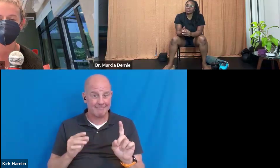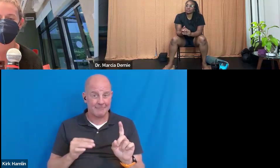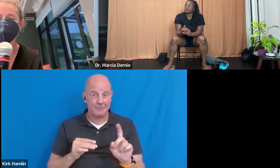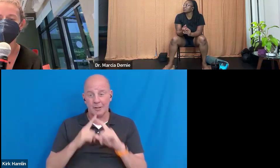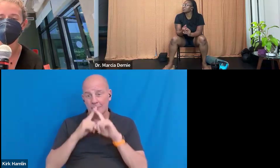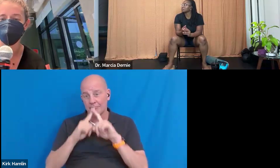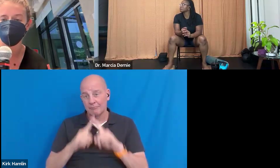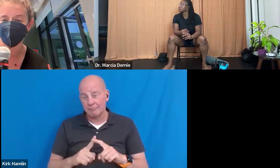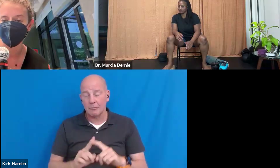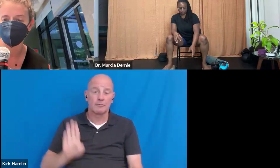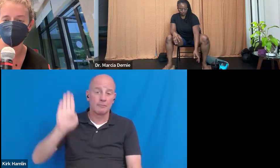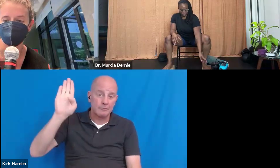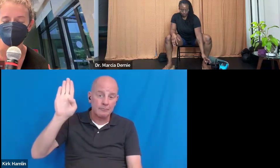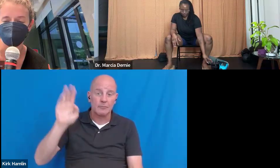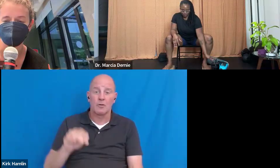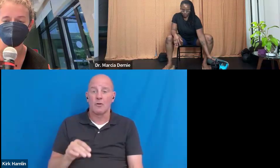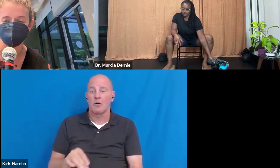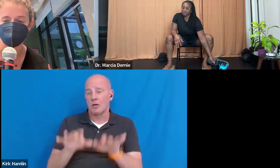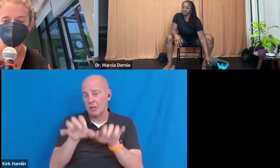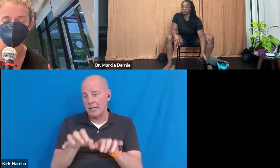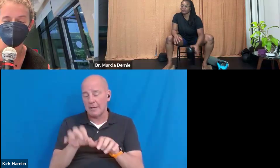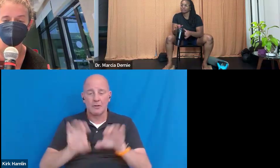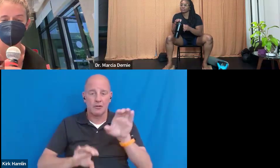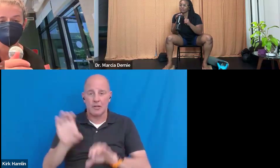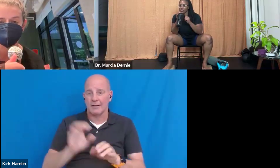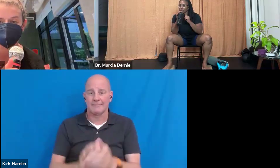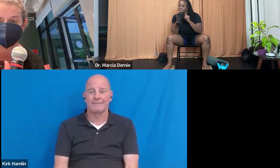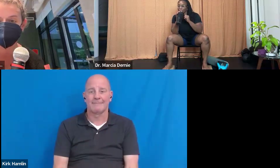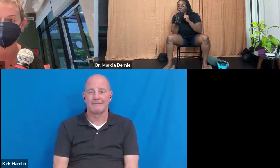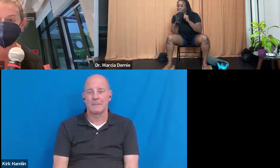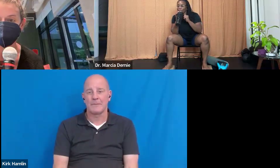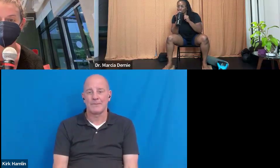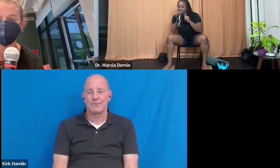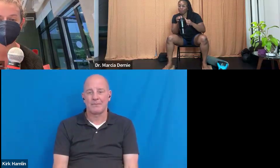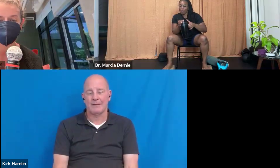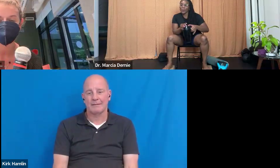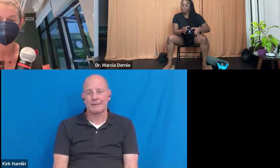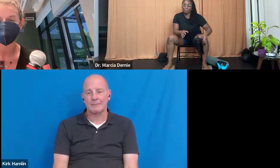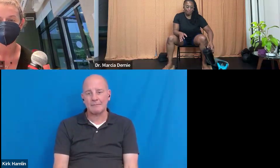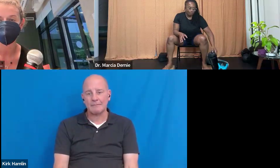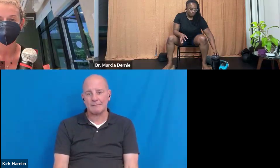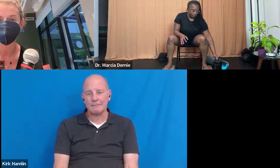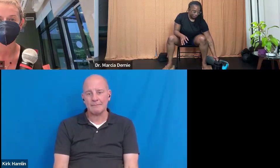use a raise hand, or you can write a question in the chat and I can revoice it.